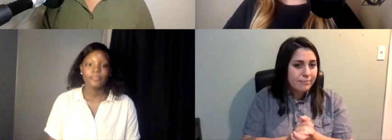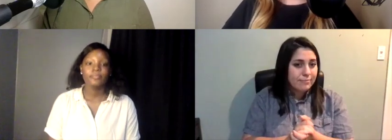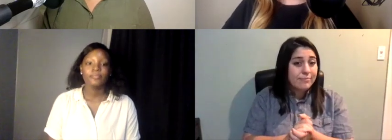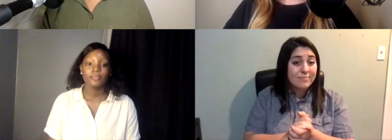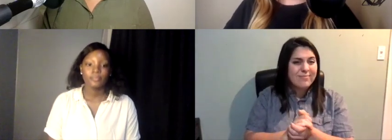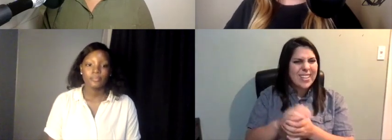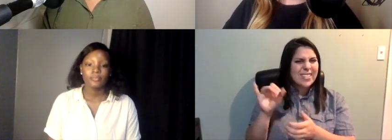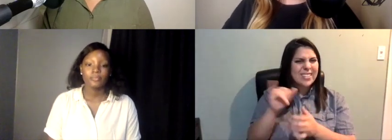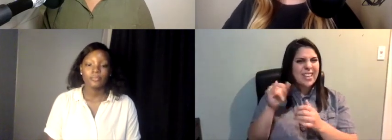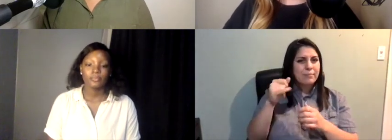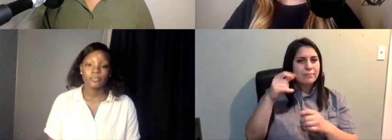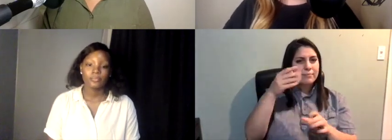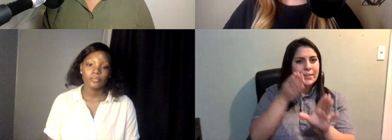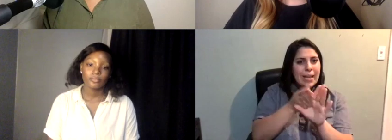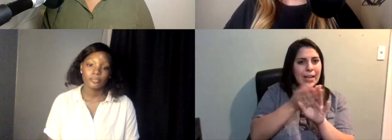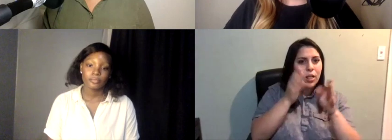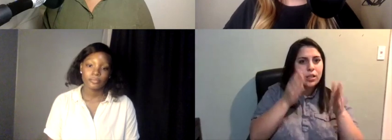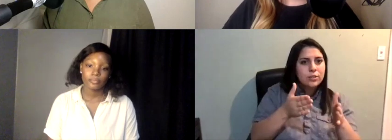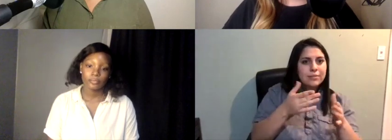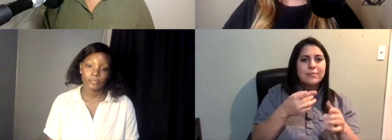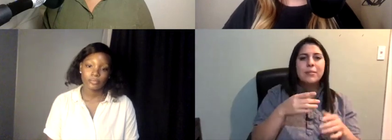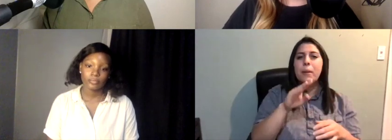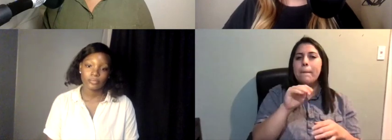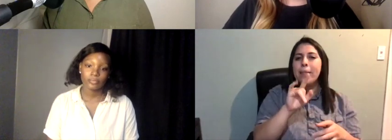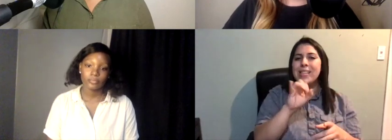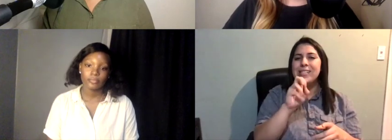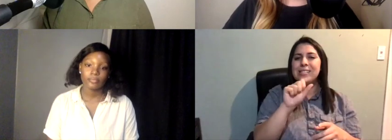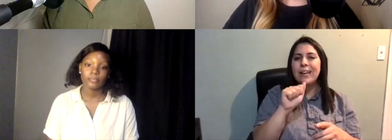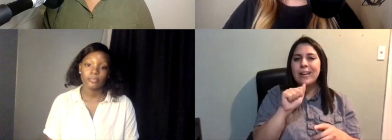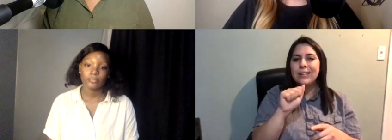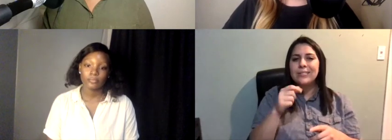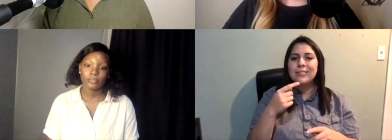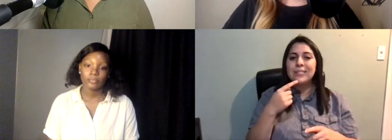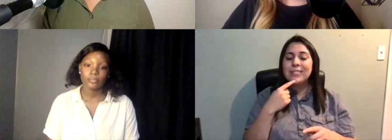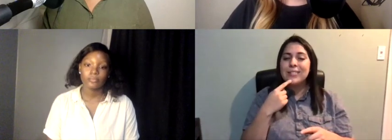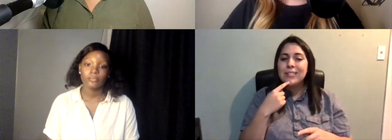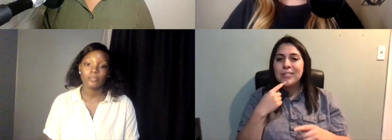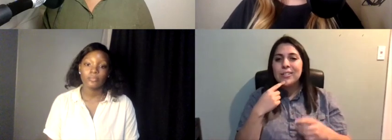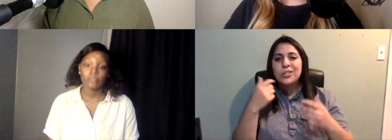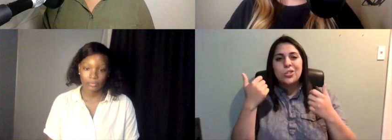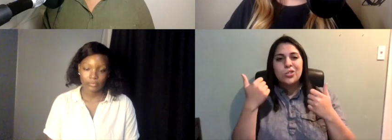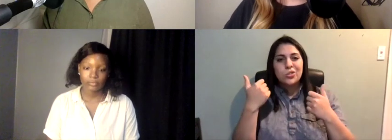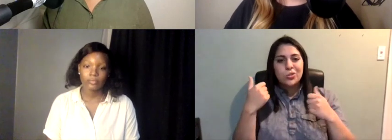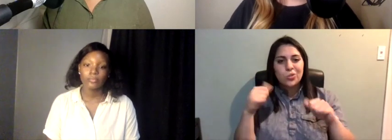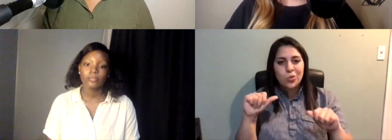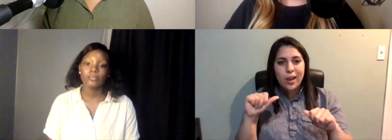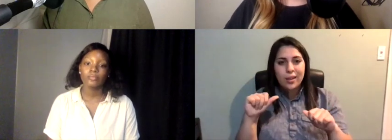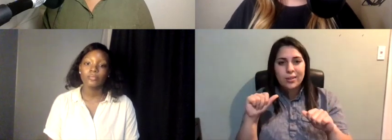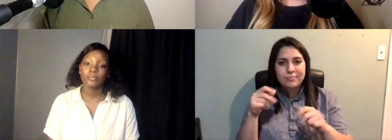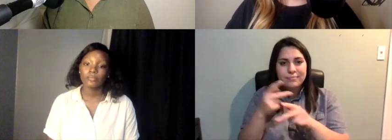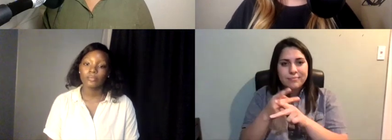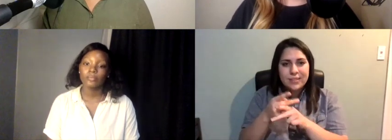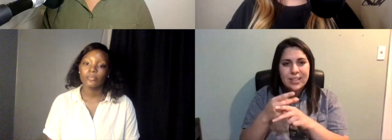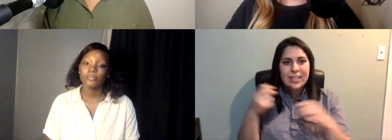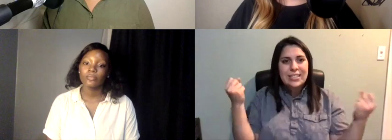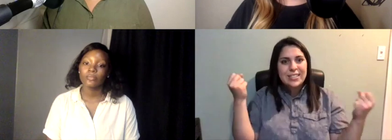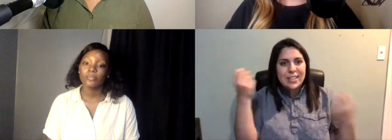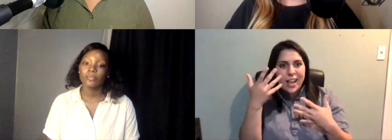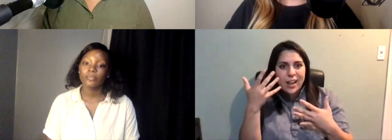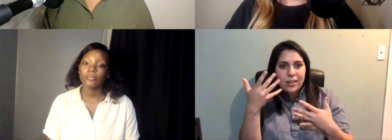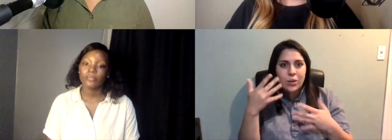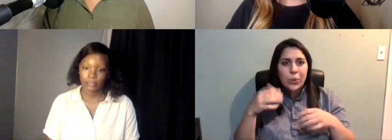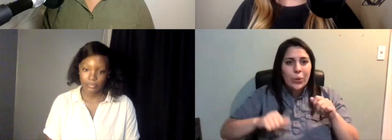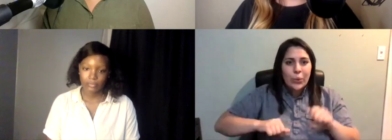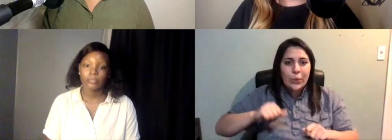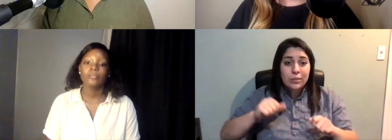Melissa Doman, says, quote, try to temper the fear and the uncertainty. The fact that you're making the decision that's right for your life and